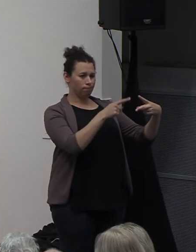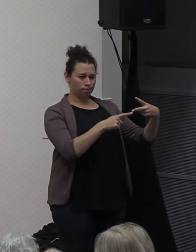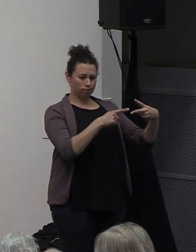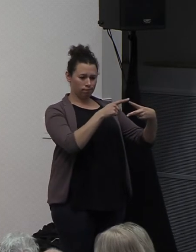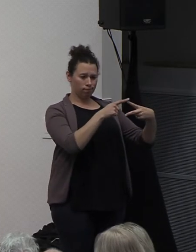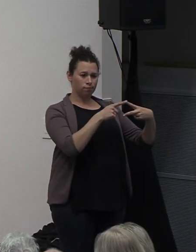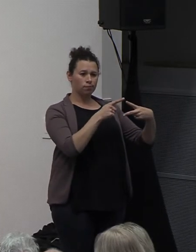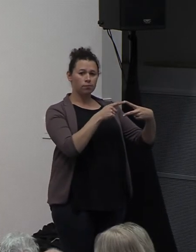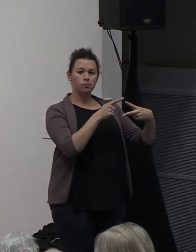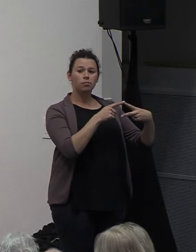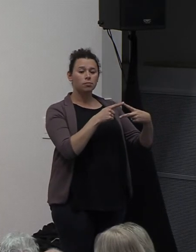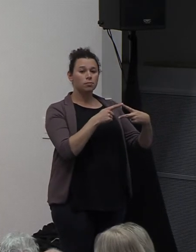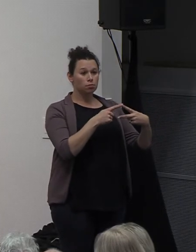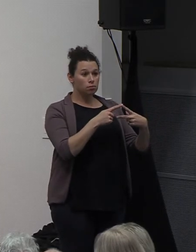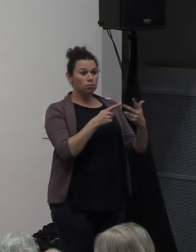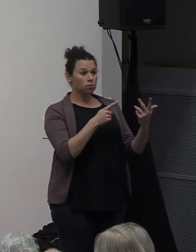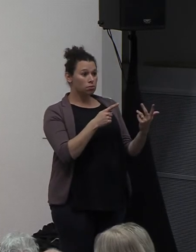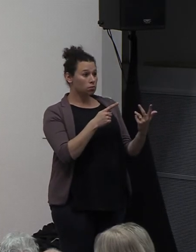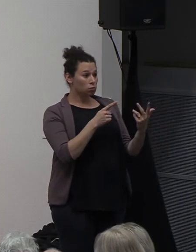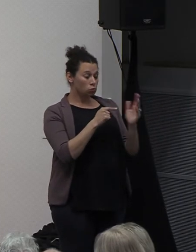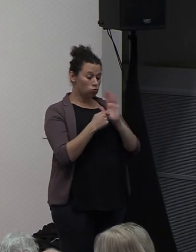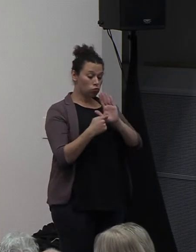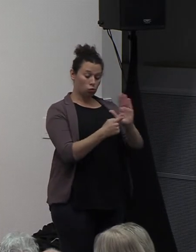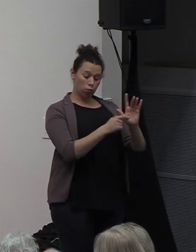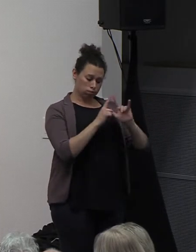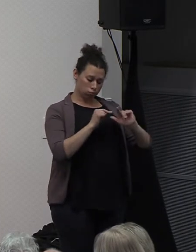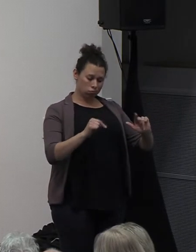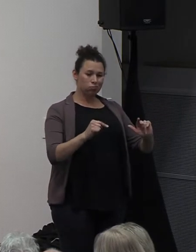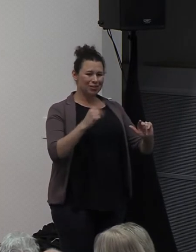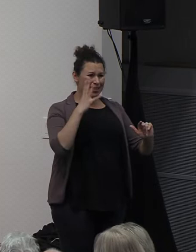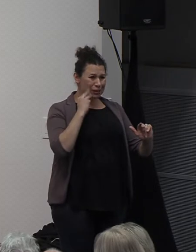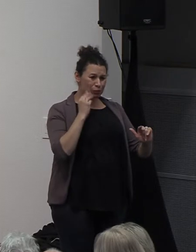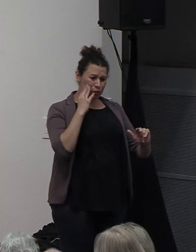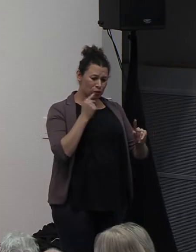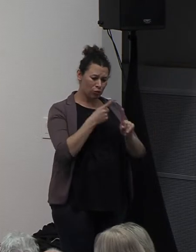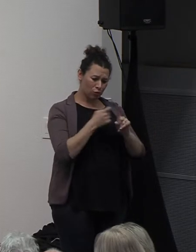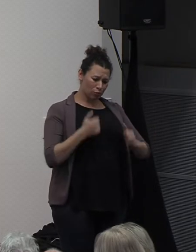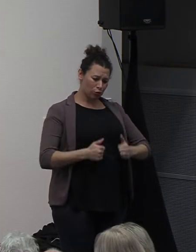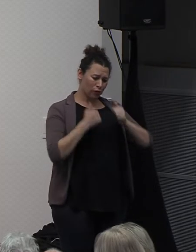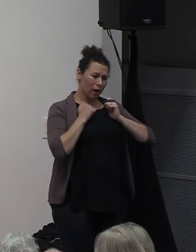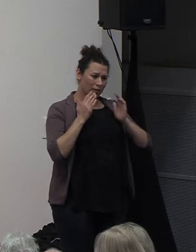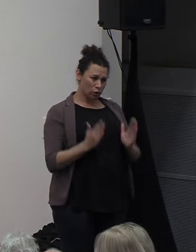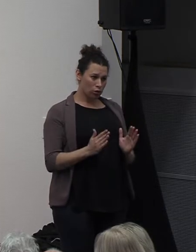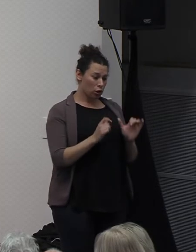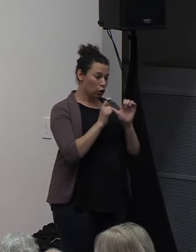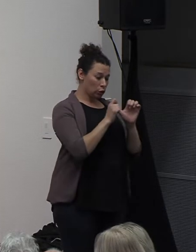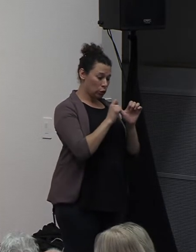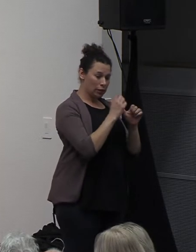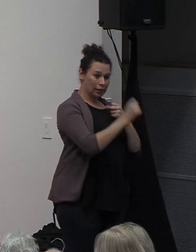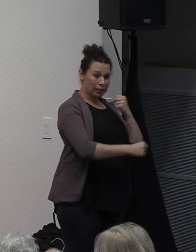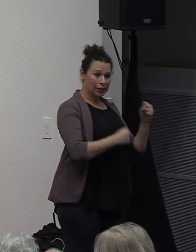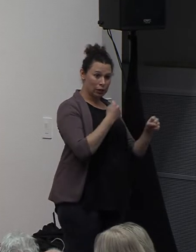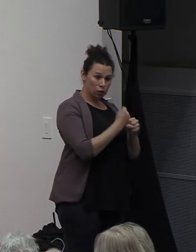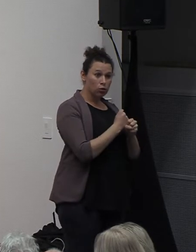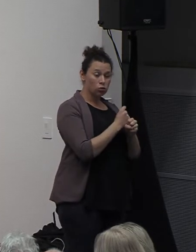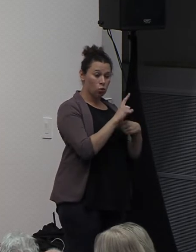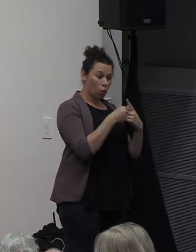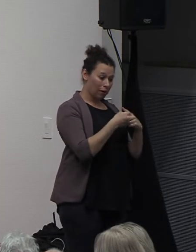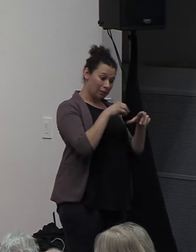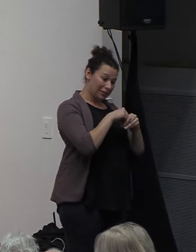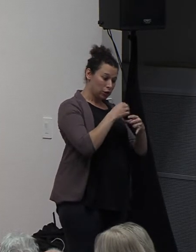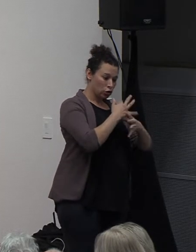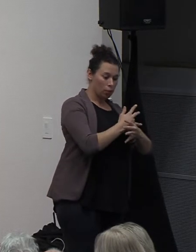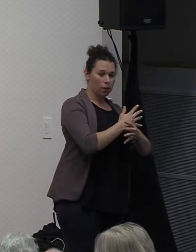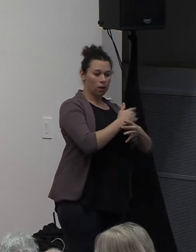and multifaceted experience of Holocaust survivors, both during the years of National Socialism and the